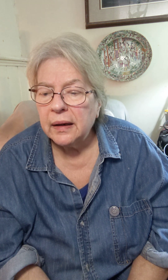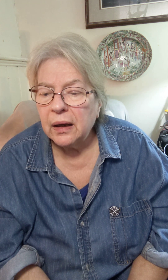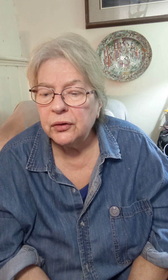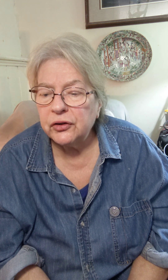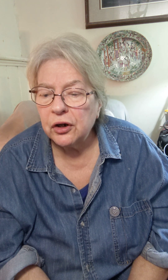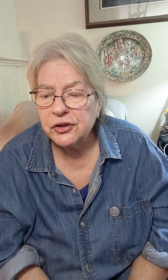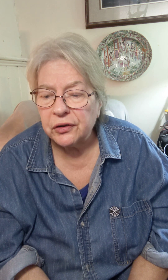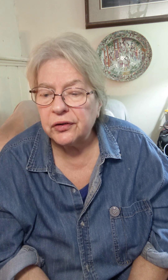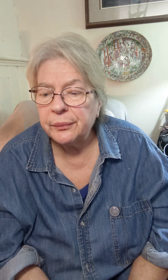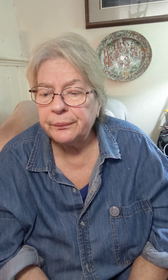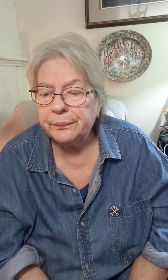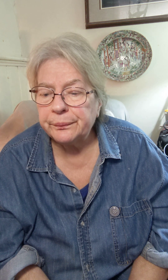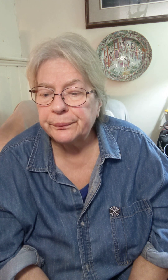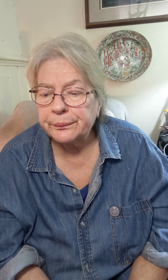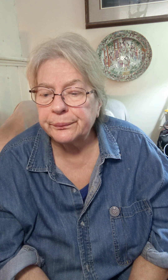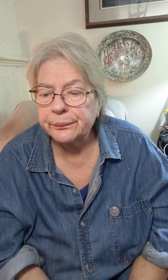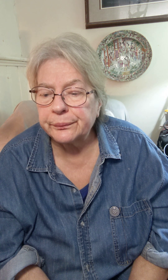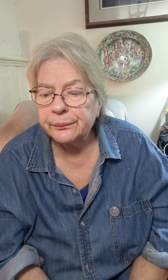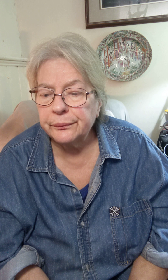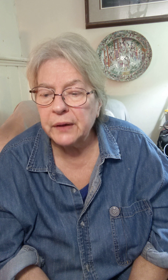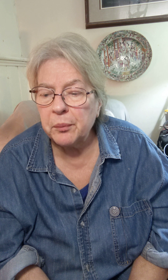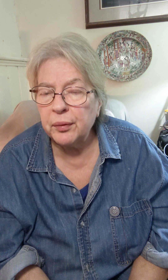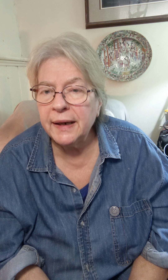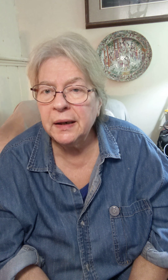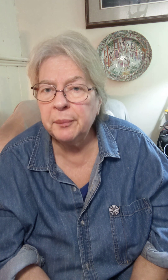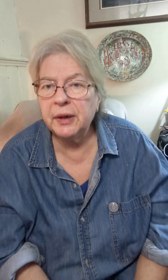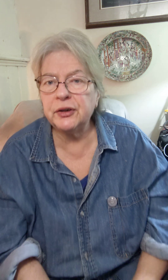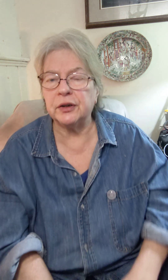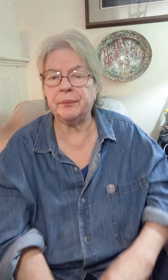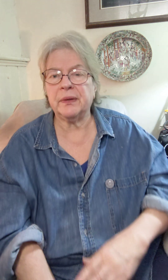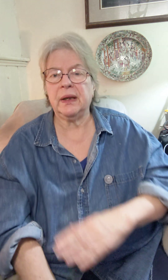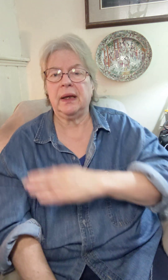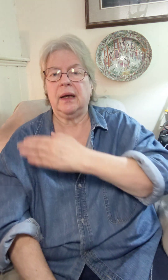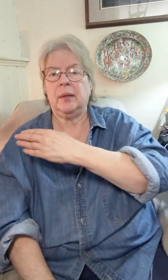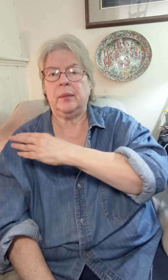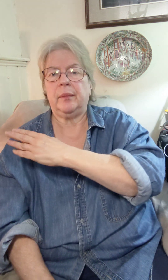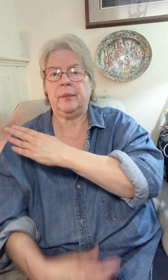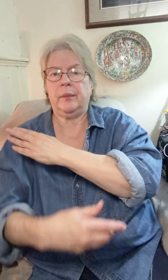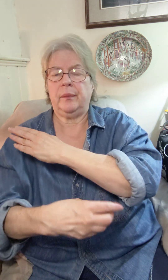Now, starches, bread and butter.